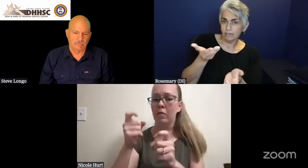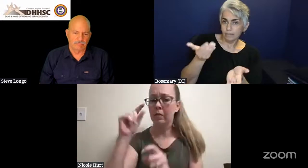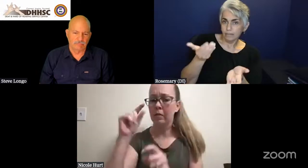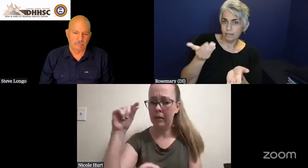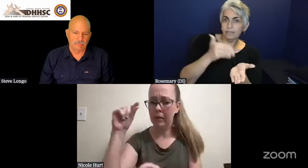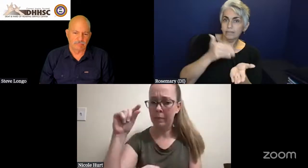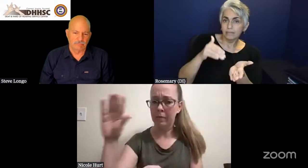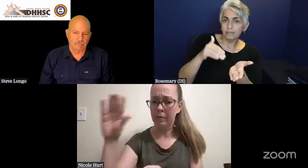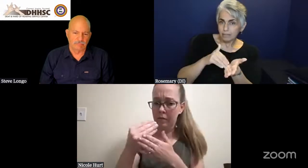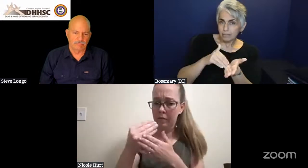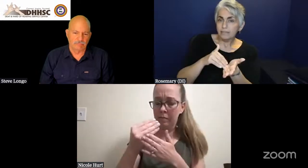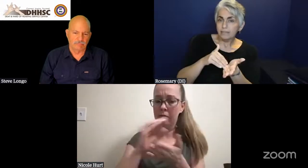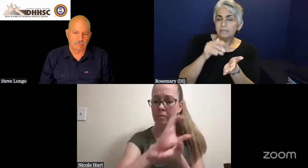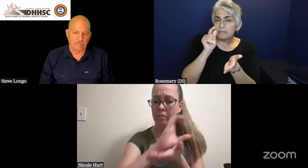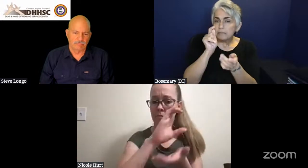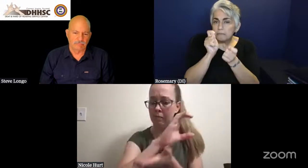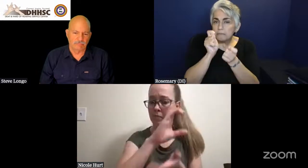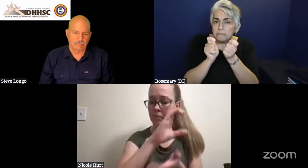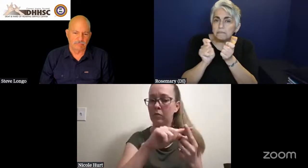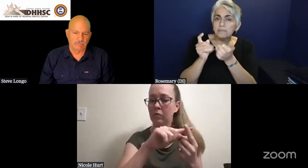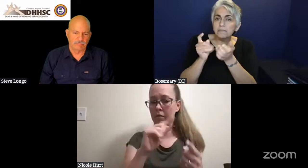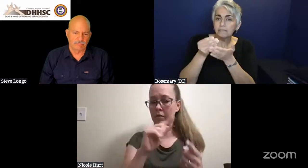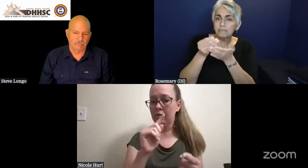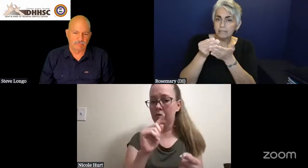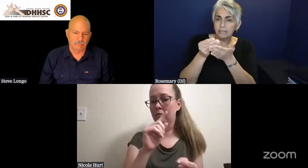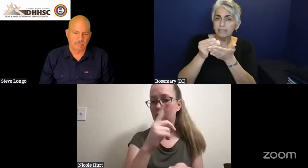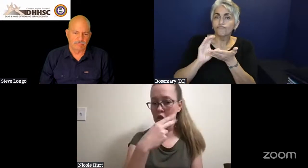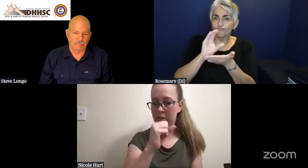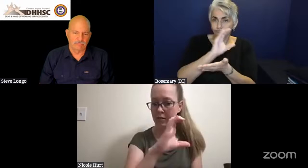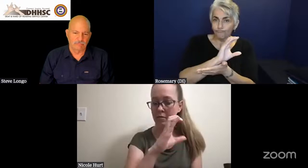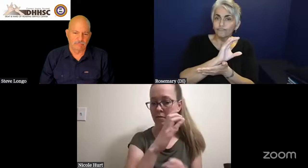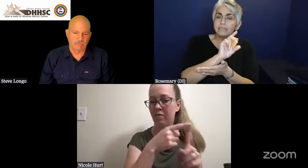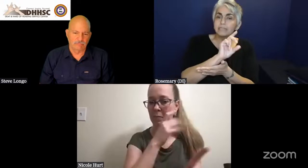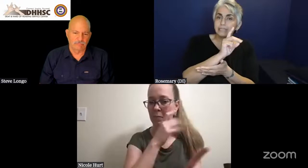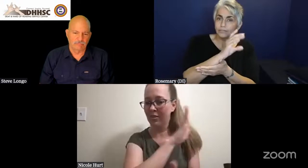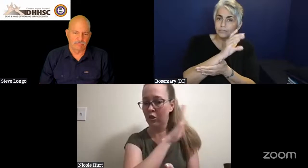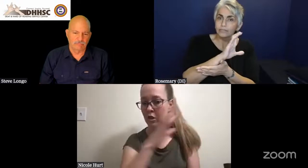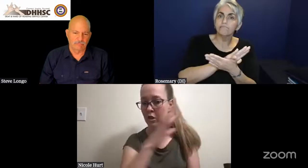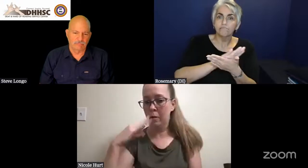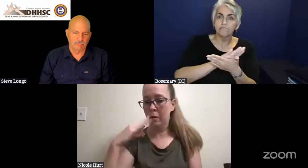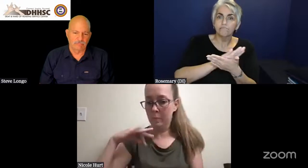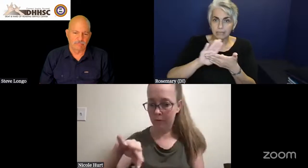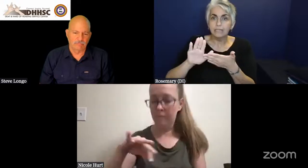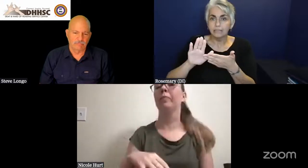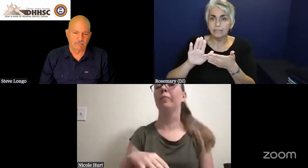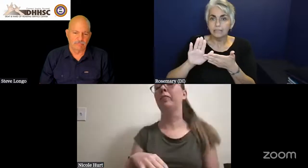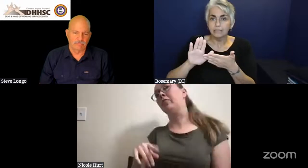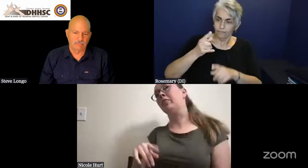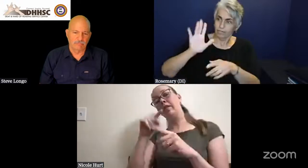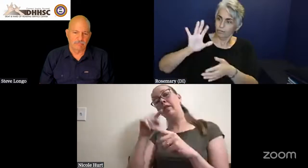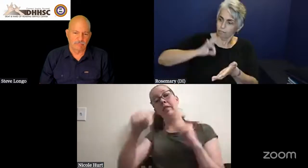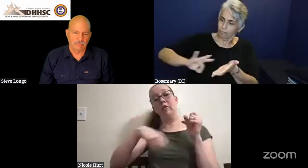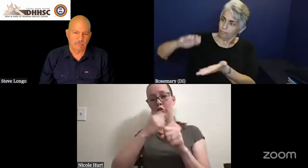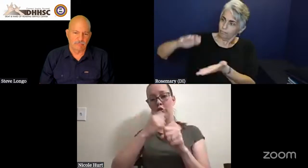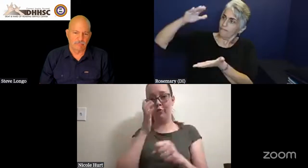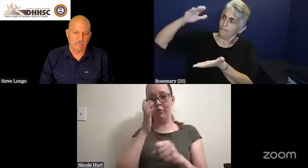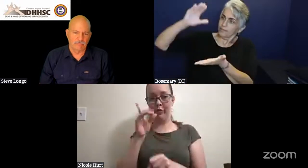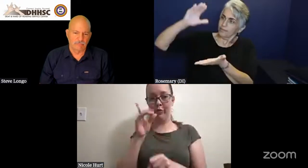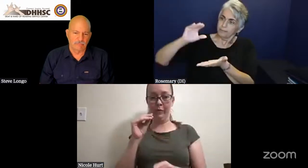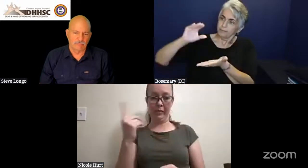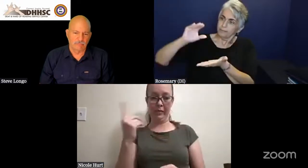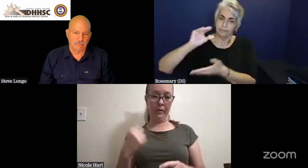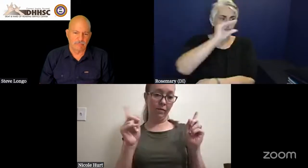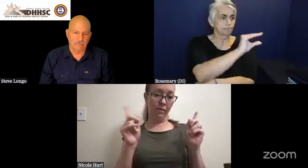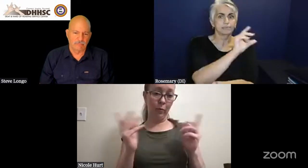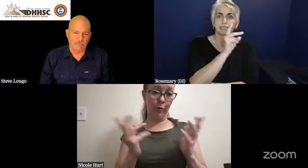Sammy's Tacos will be with us again. We've changed, they've modified the amount